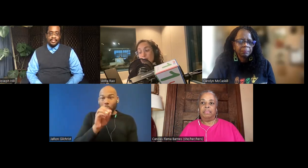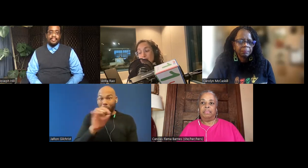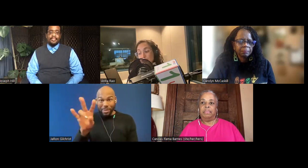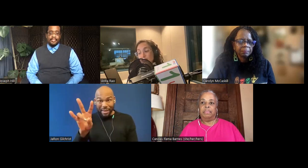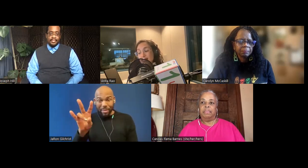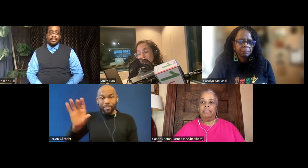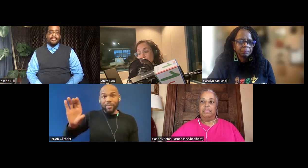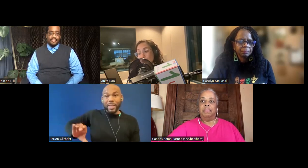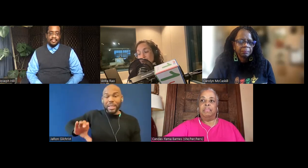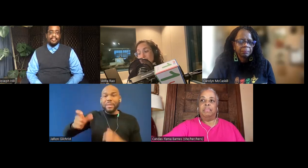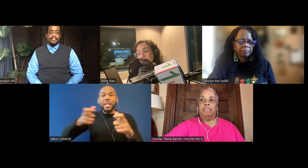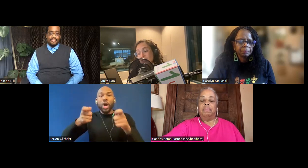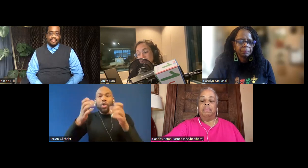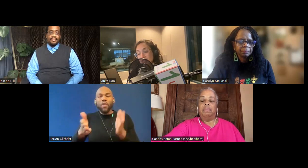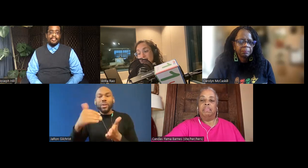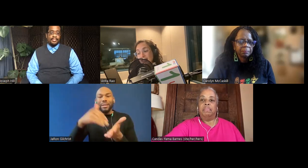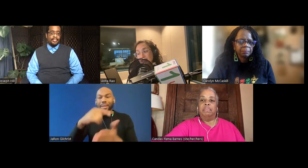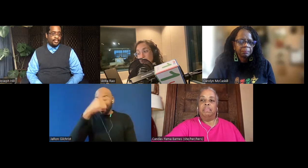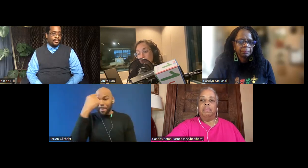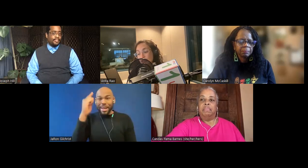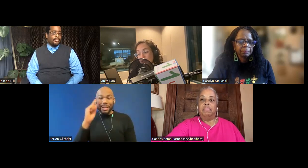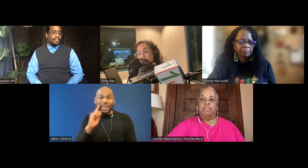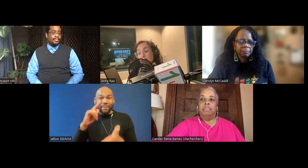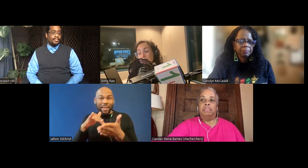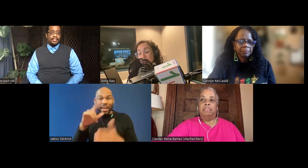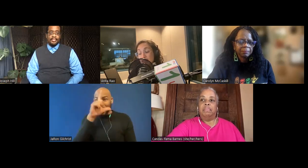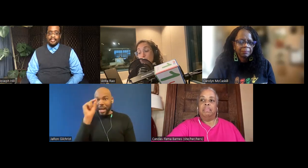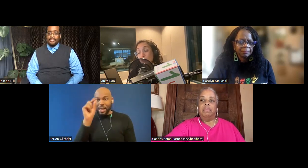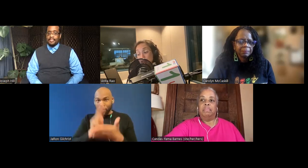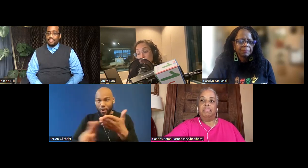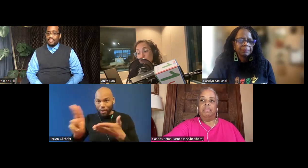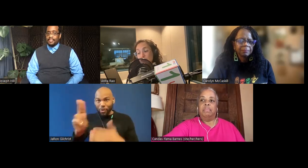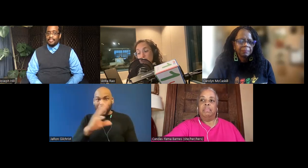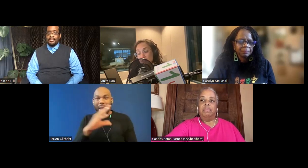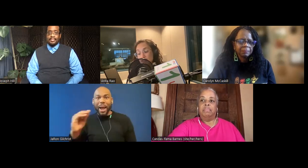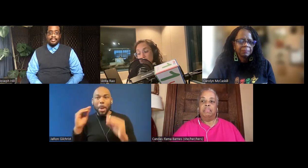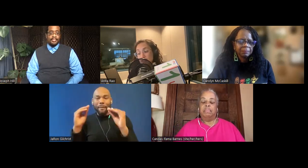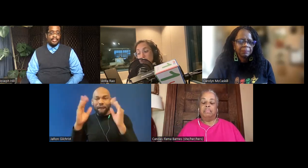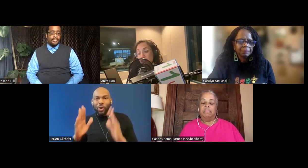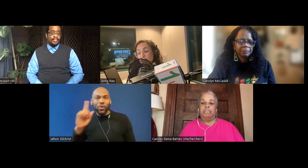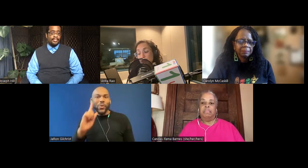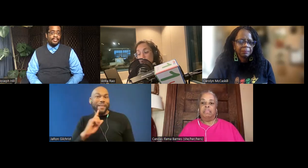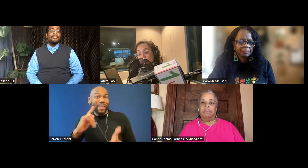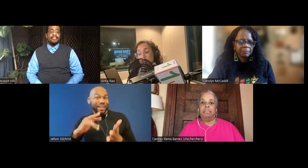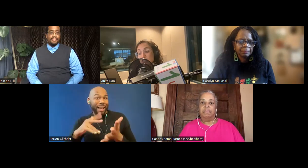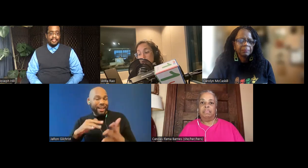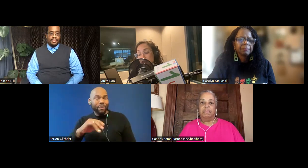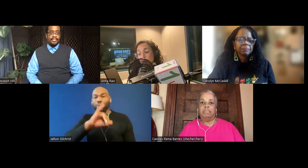director of the Center for Black Deaf Studies at Gallaudet University and a professor of deaf studies. And Joseph is an associate professor